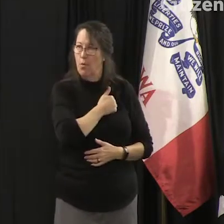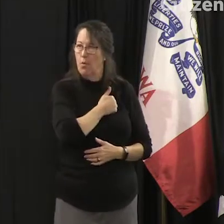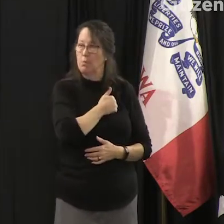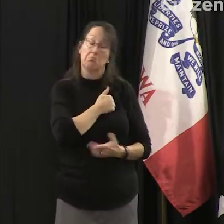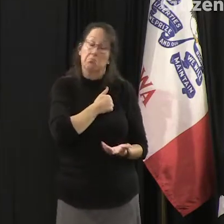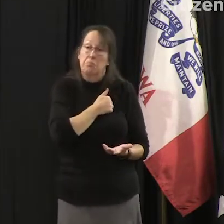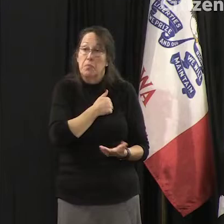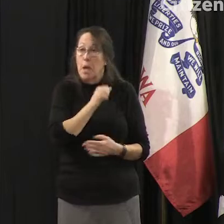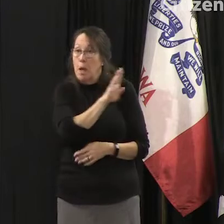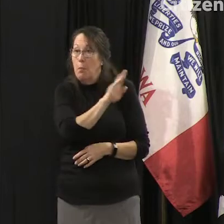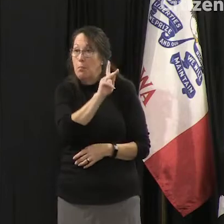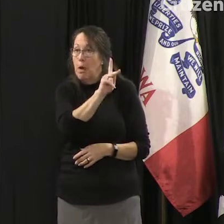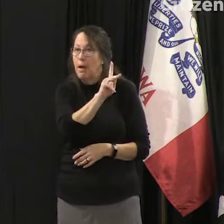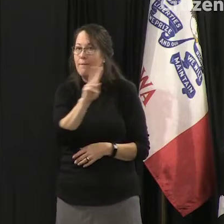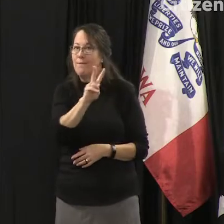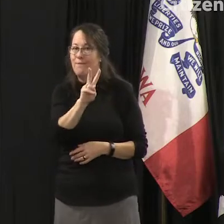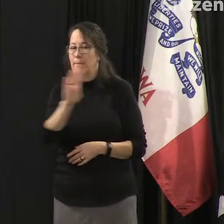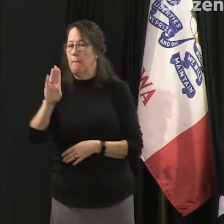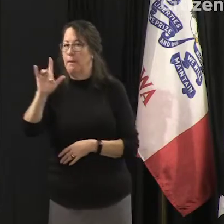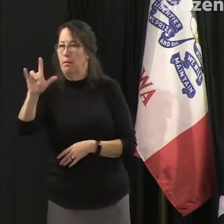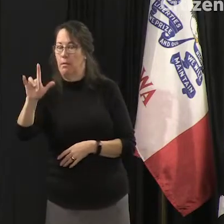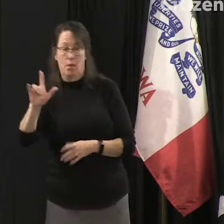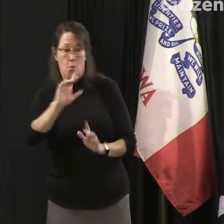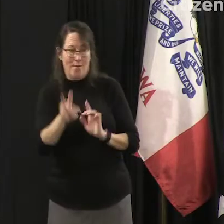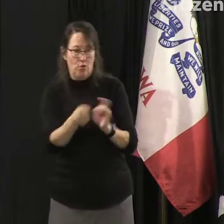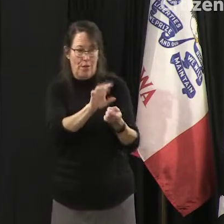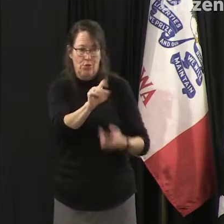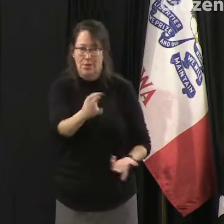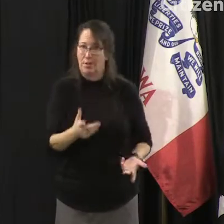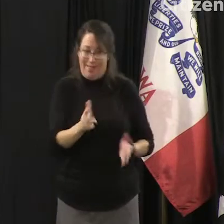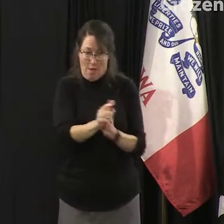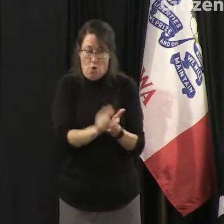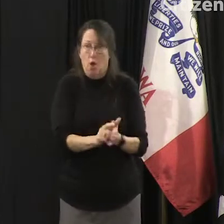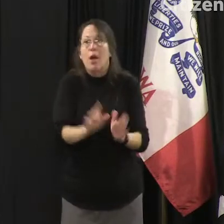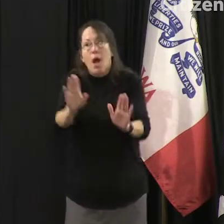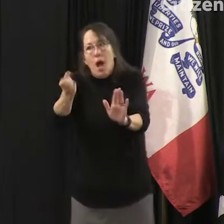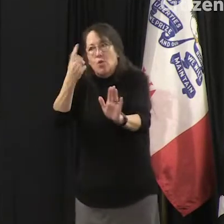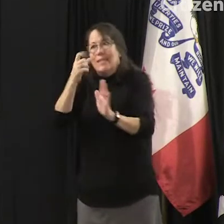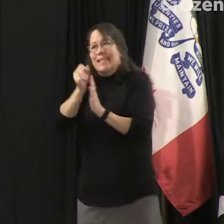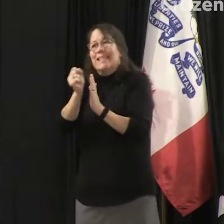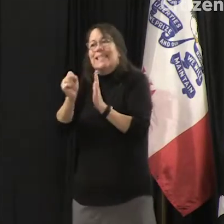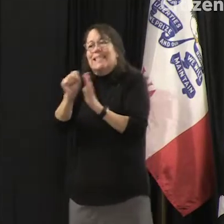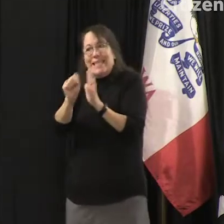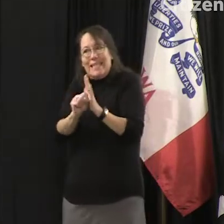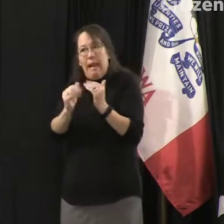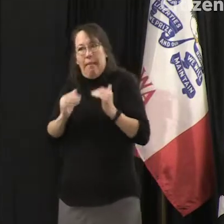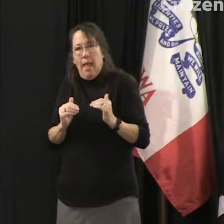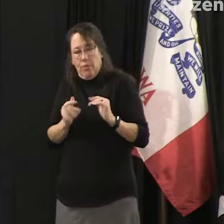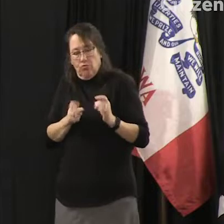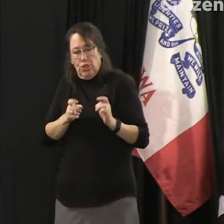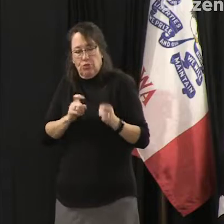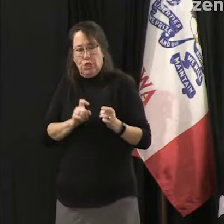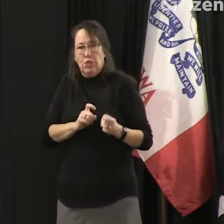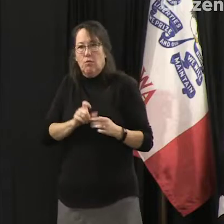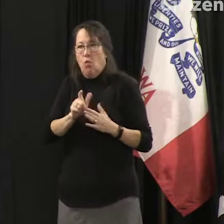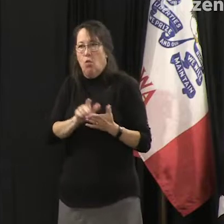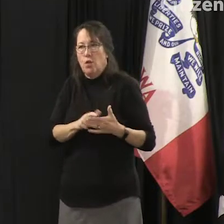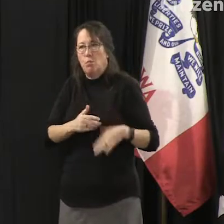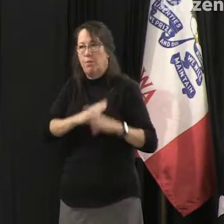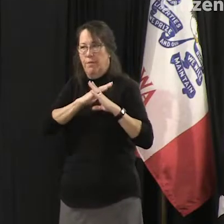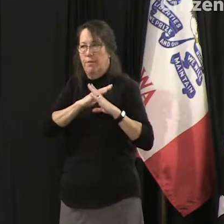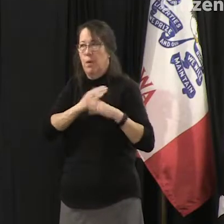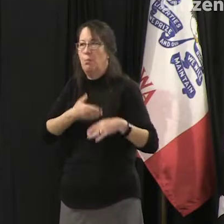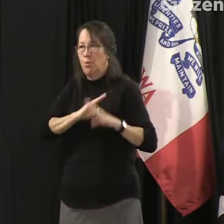Well, like Buck v. Bell. We've never changed the law. Now, states have done this. States have changed different laws and prohibited